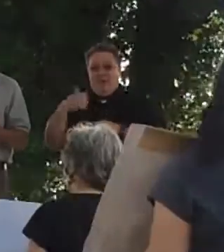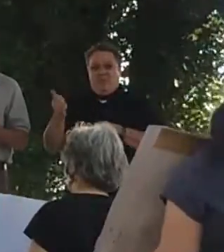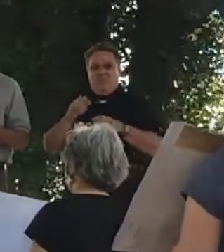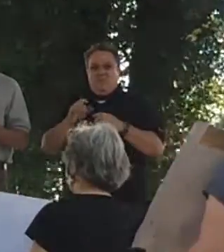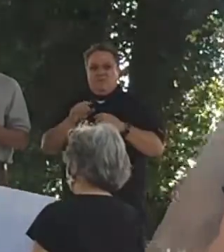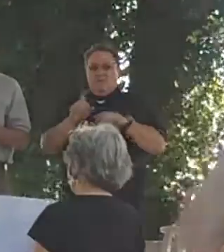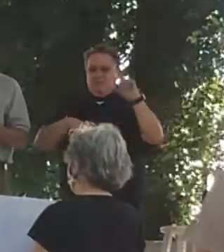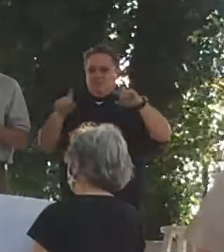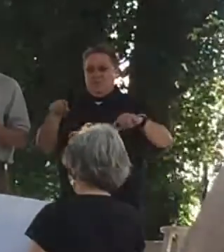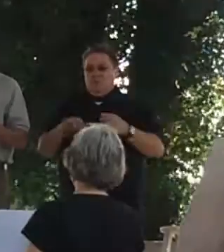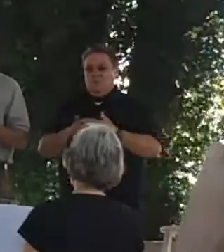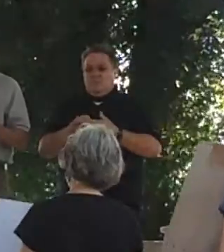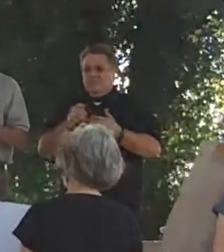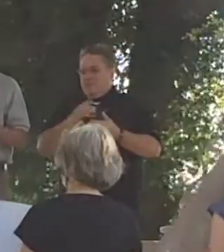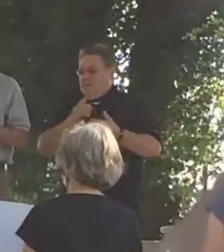burned discourses.